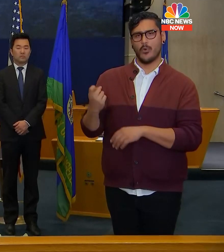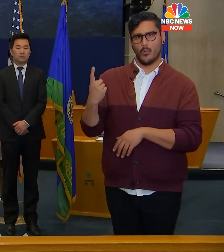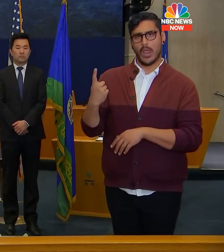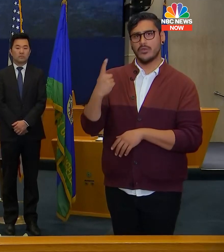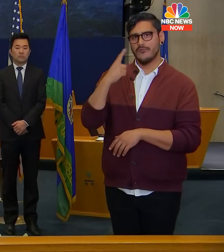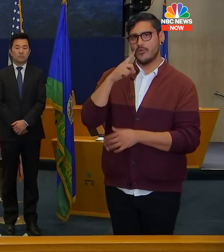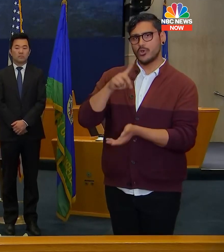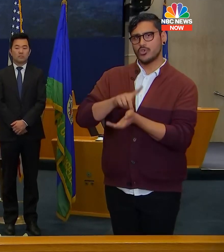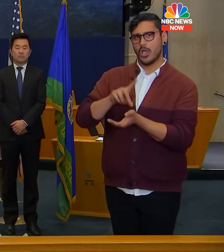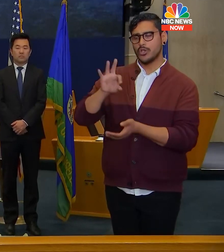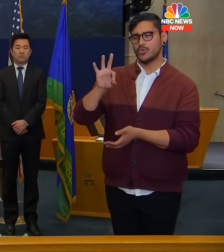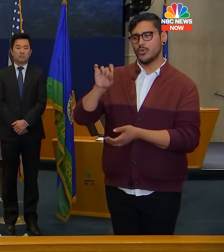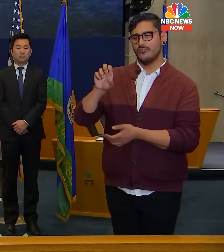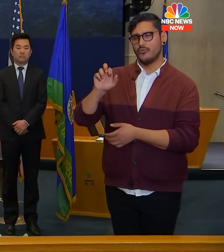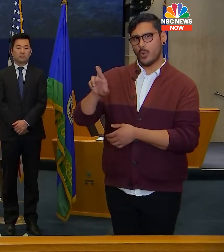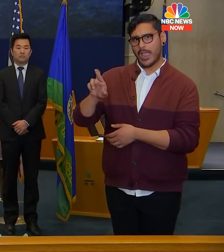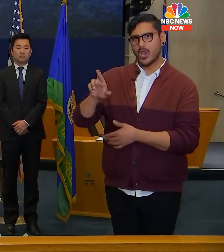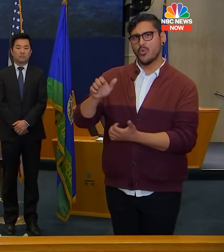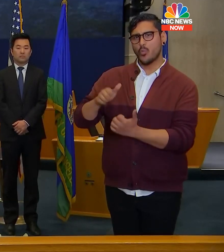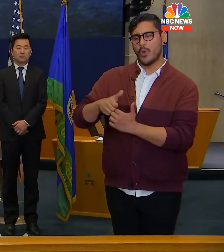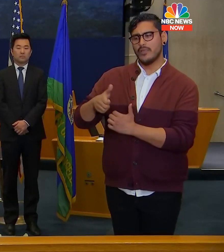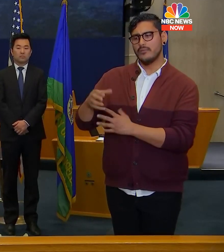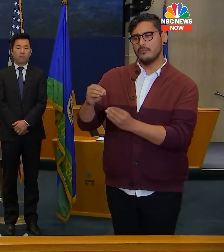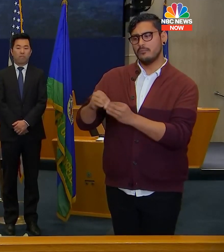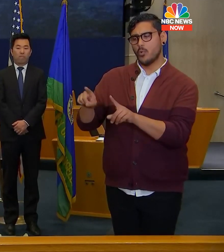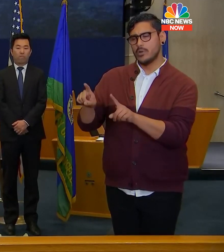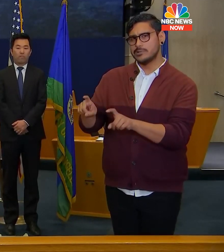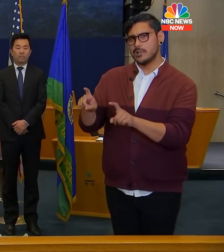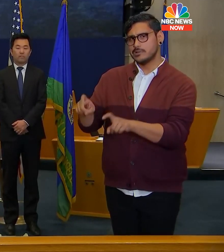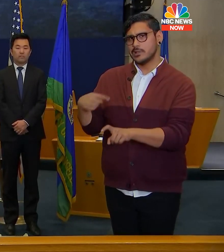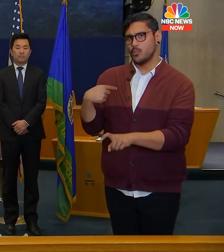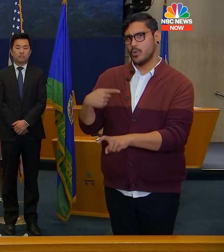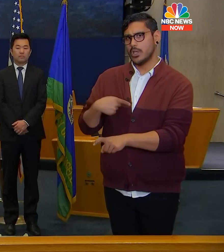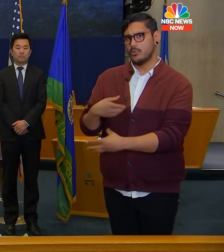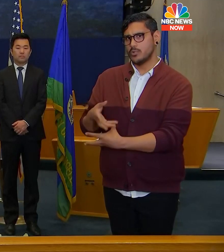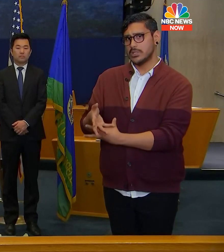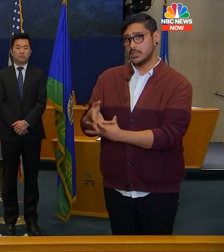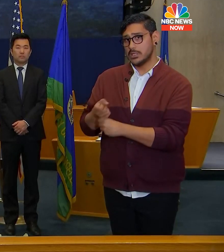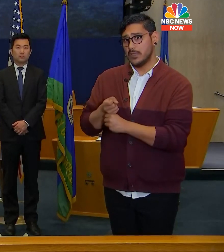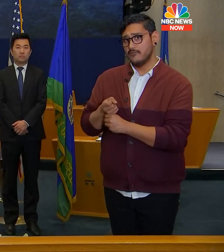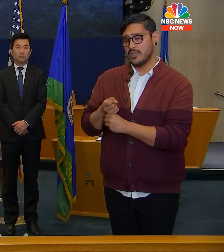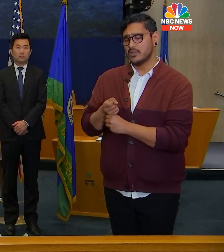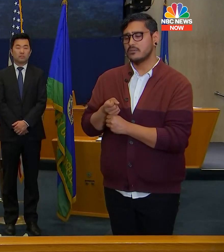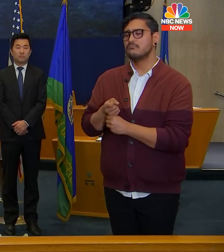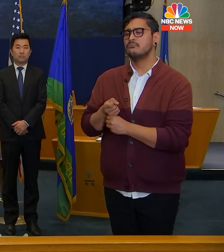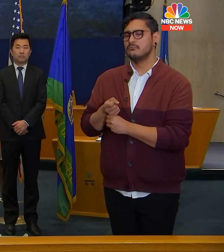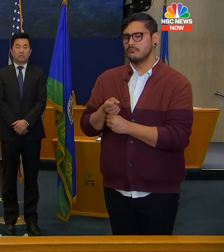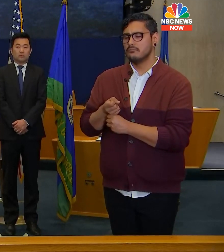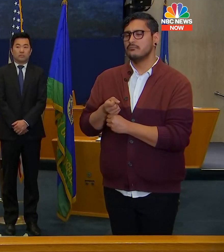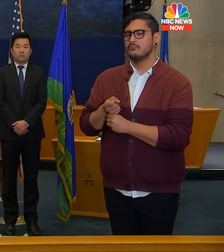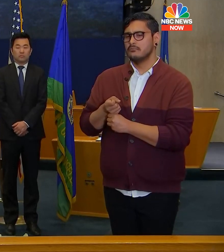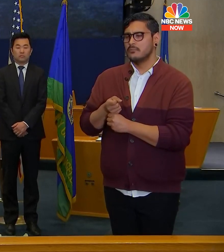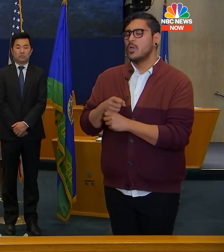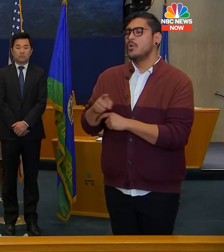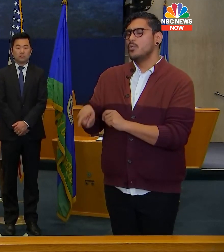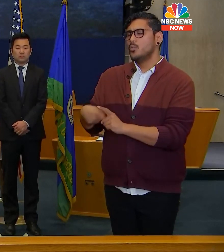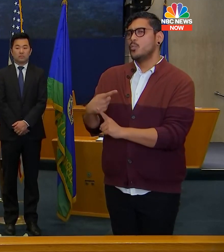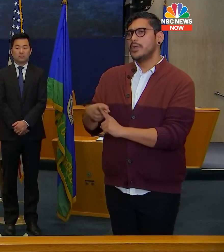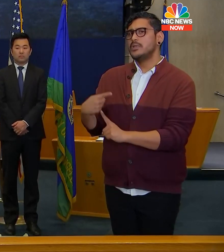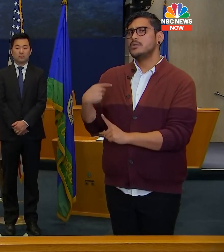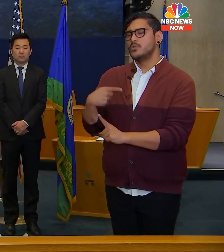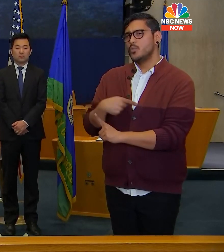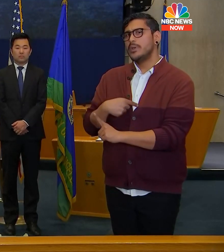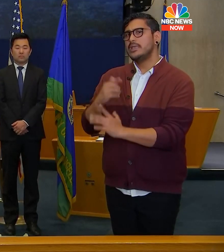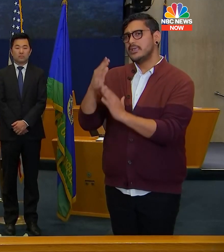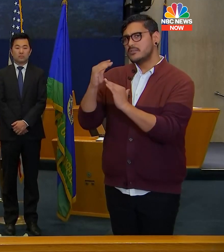for Dr. Ferrer, with the additional testing kits we're receiving, at what point do we expect we will